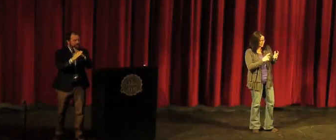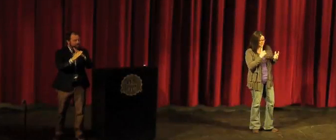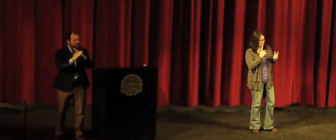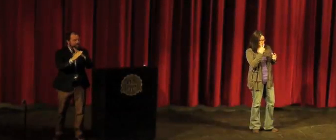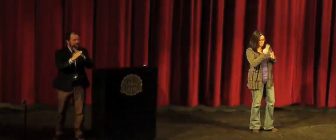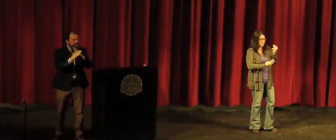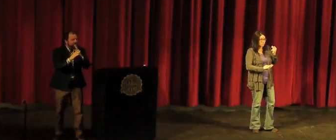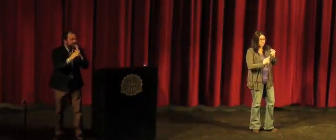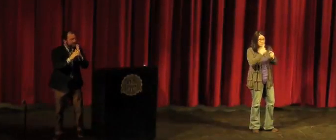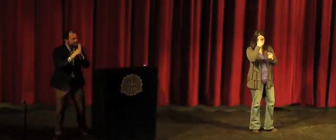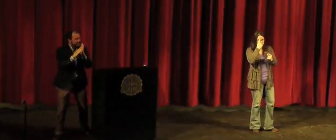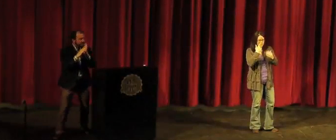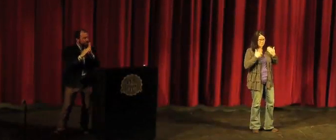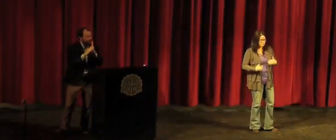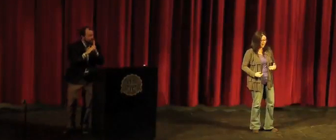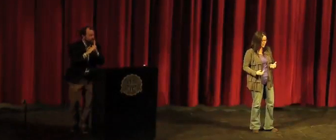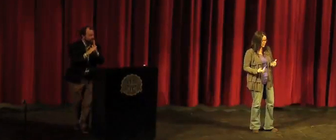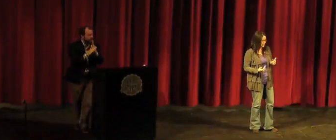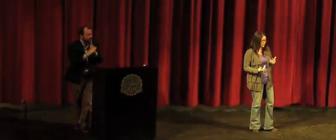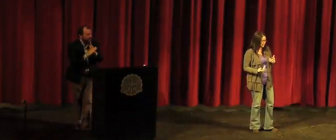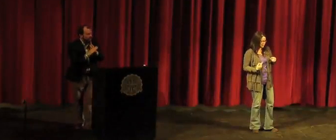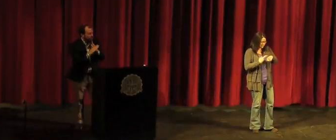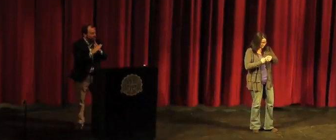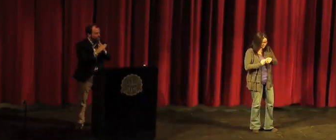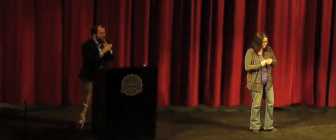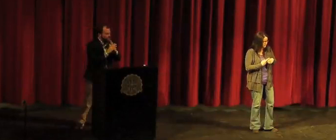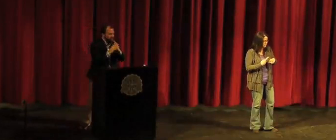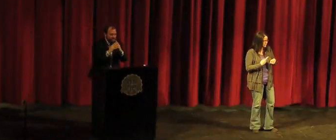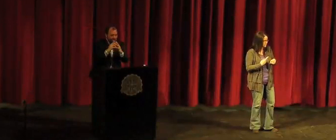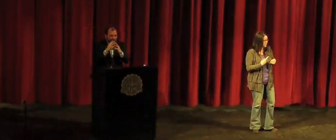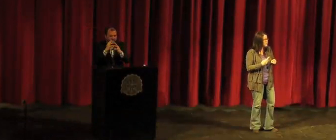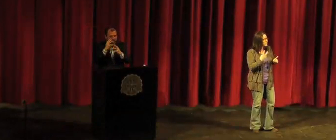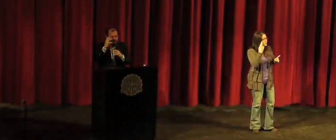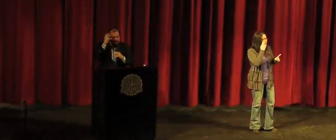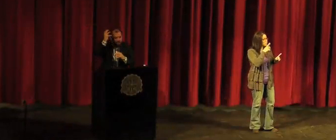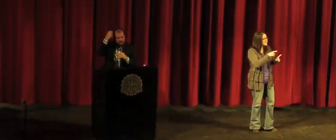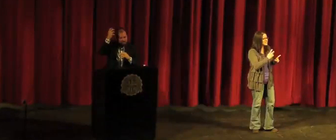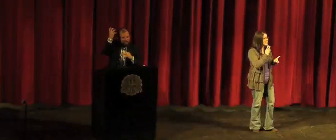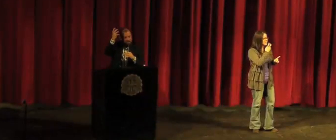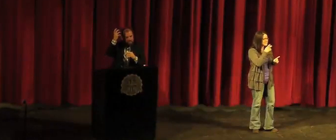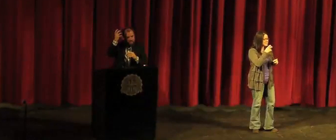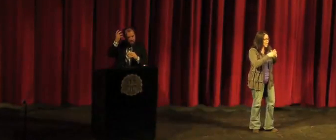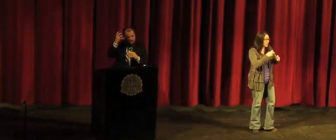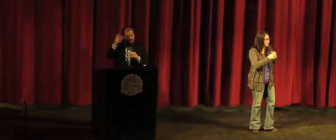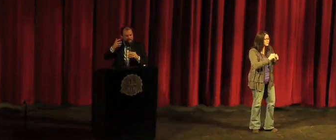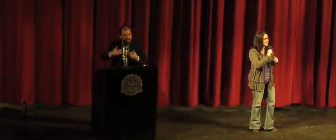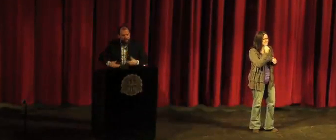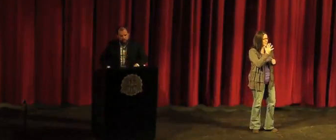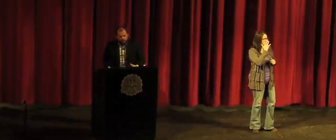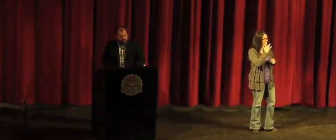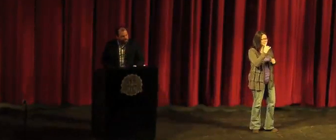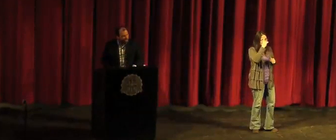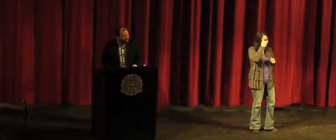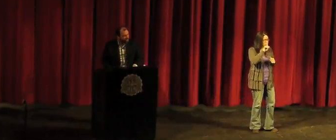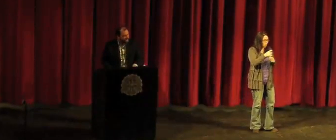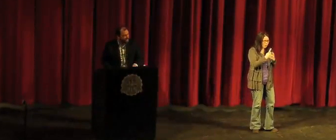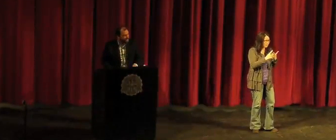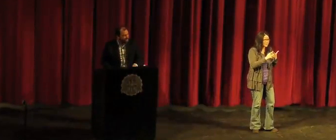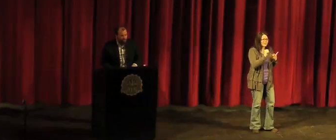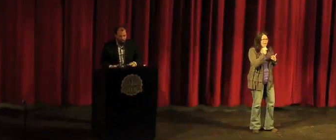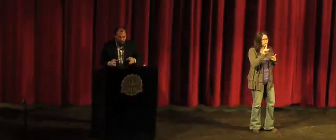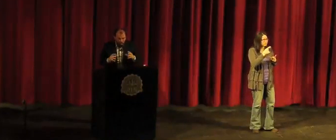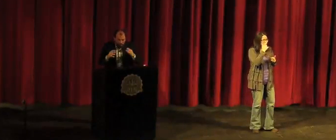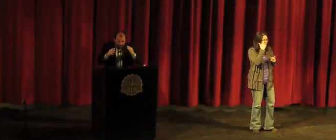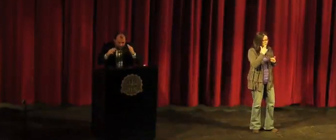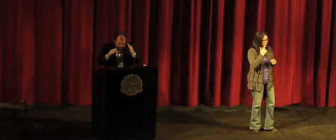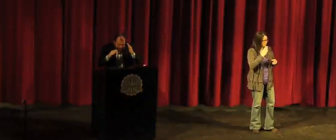body. That in fact, the reason why Bertie stutters is not just because of something in his head or just because of a